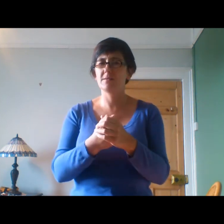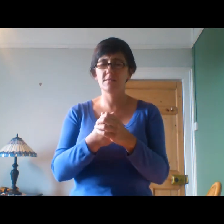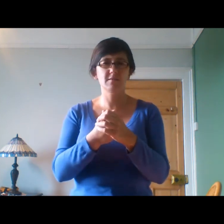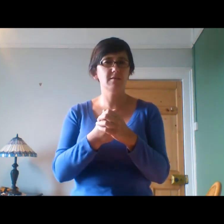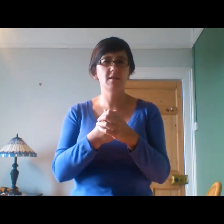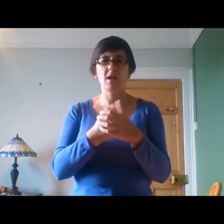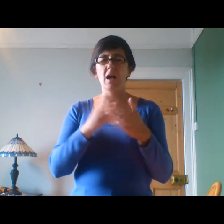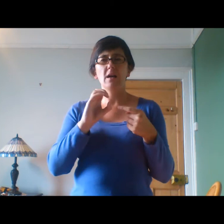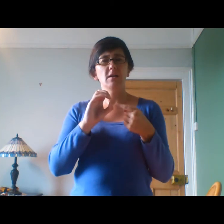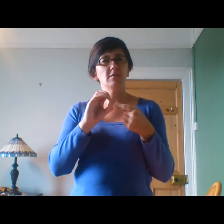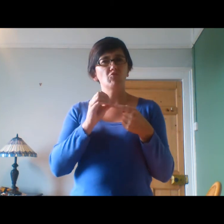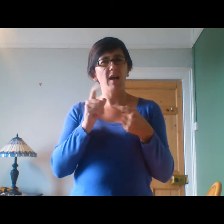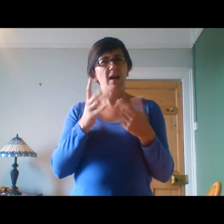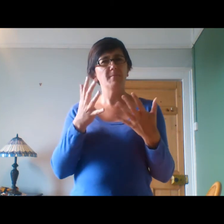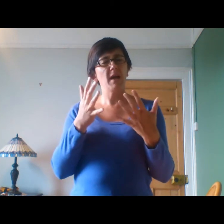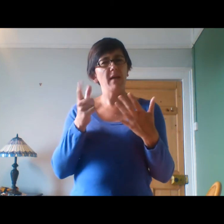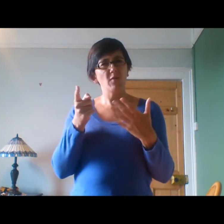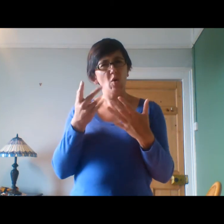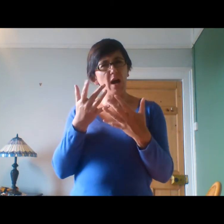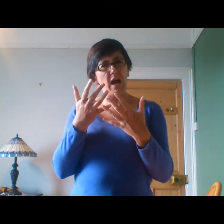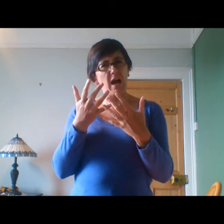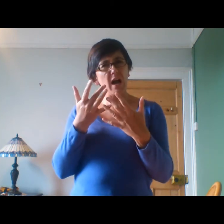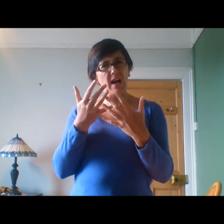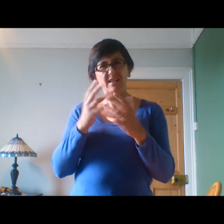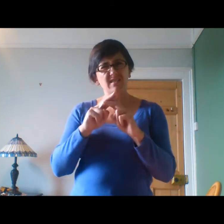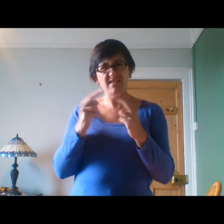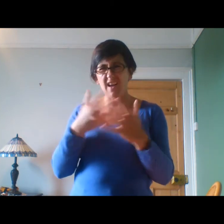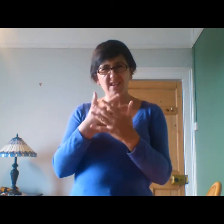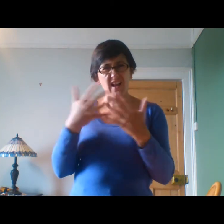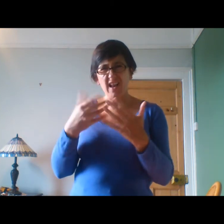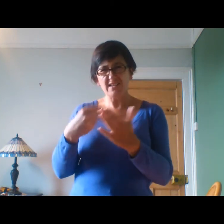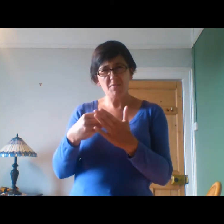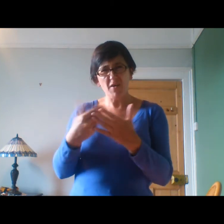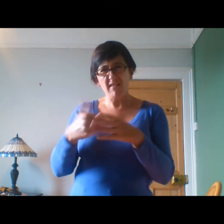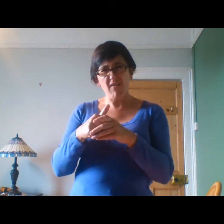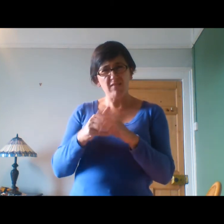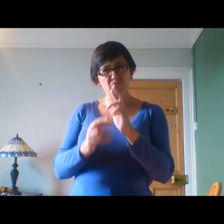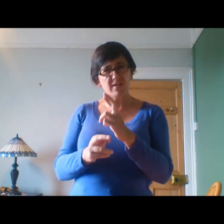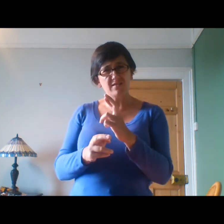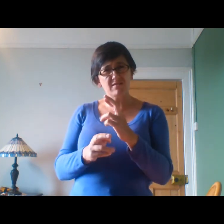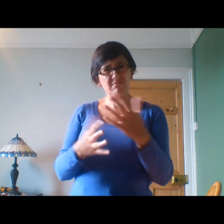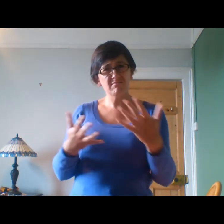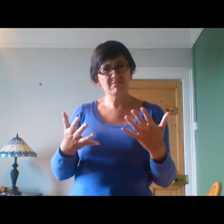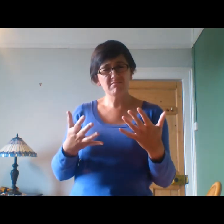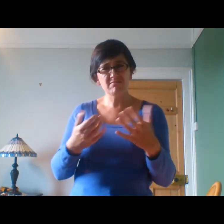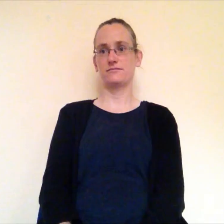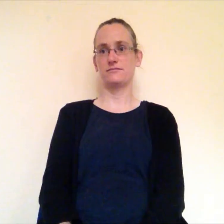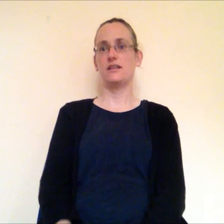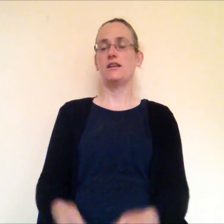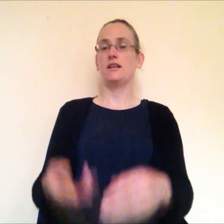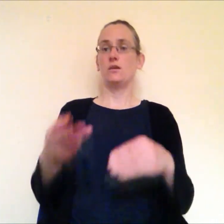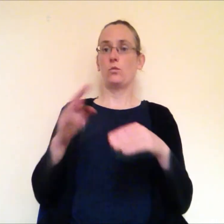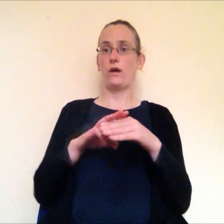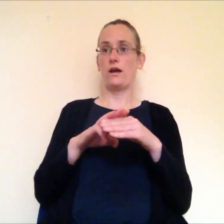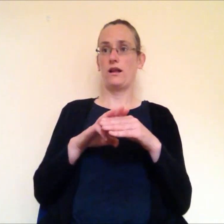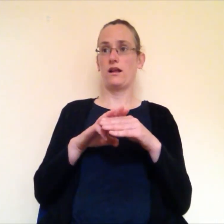trying to. Have you any idea on how much? There's probably isn't a lot of money involved in this, is it? Well, there was 25. There was